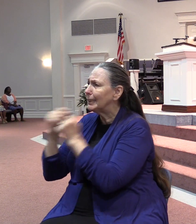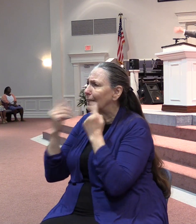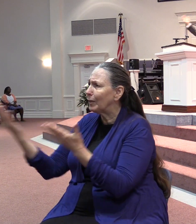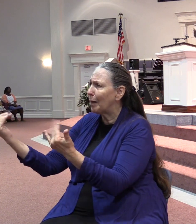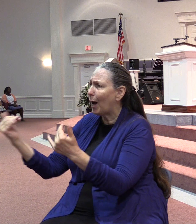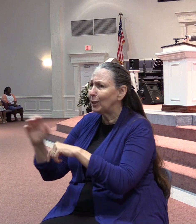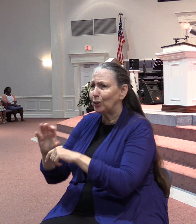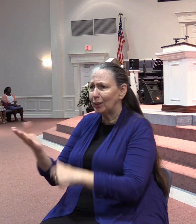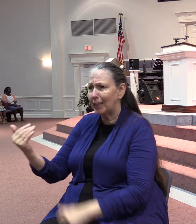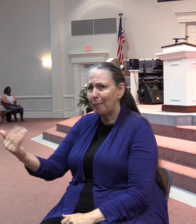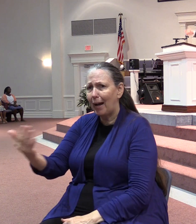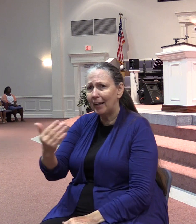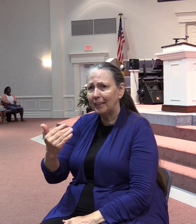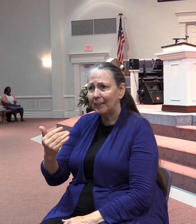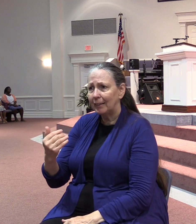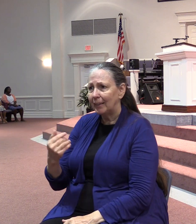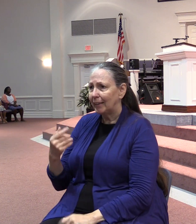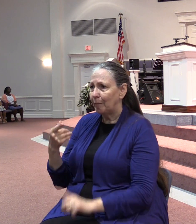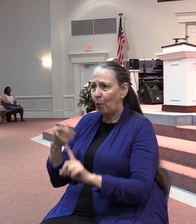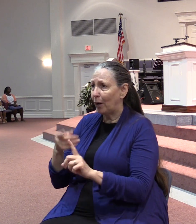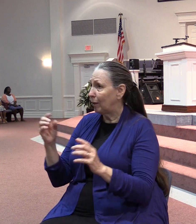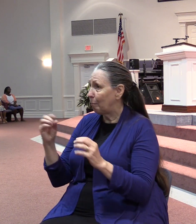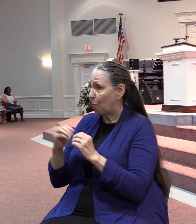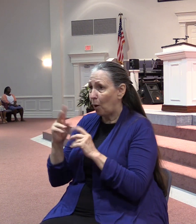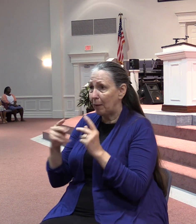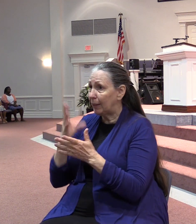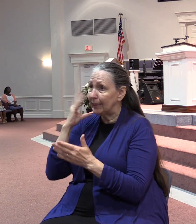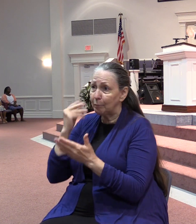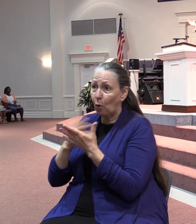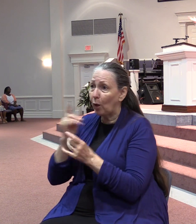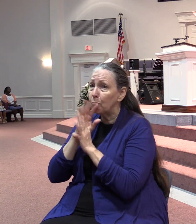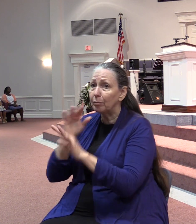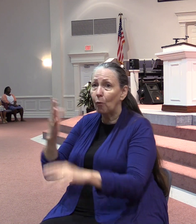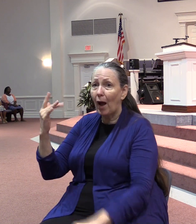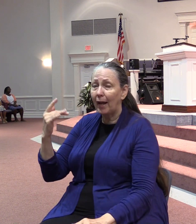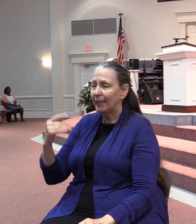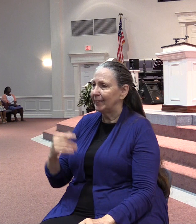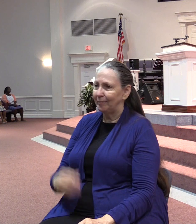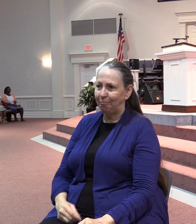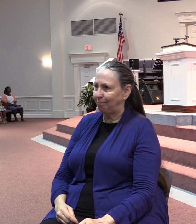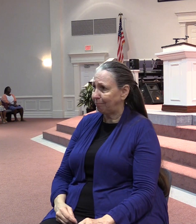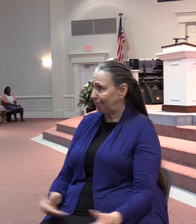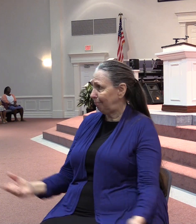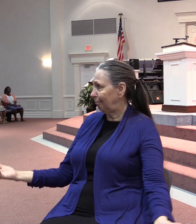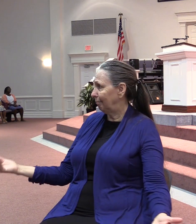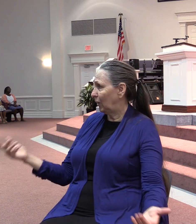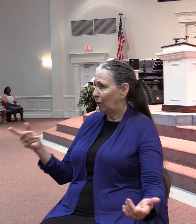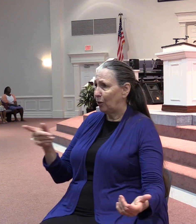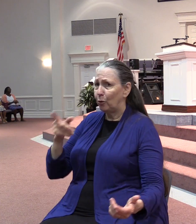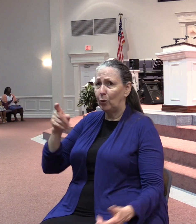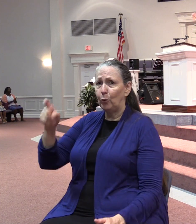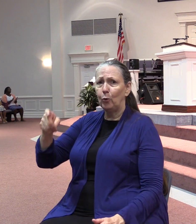into the church. The reason why we don't have more people getting the Holy Ghost is because we don't have more people in the church